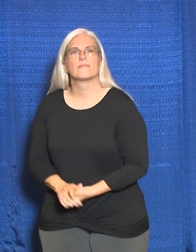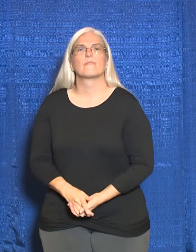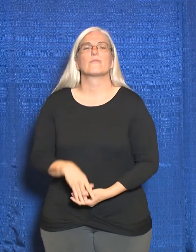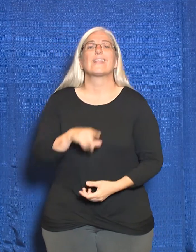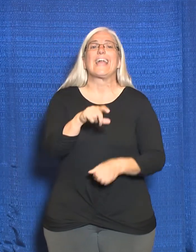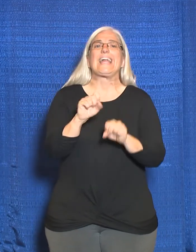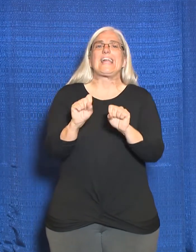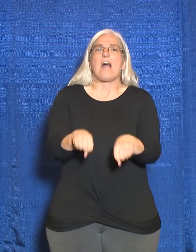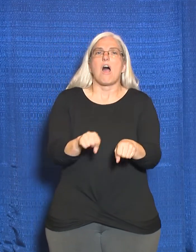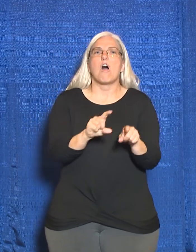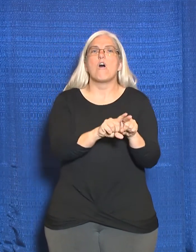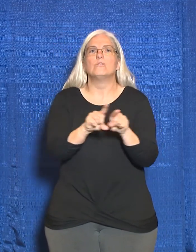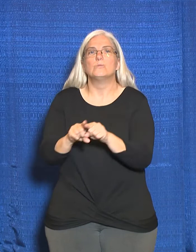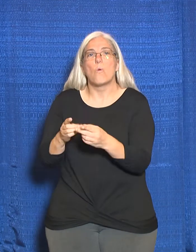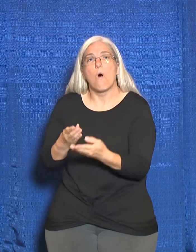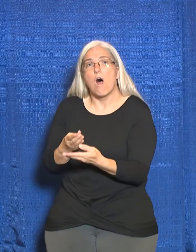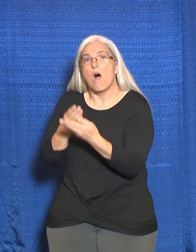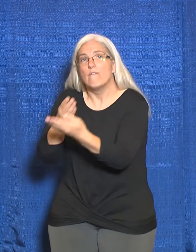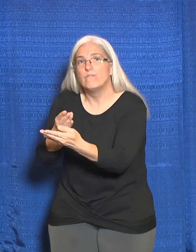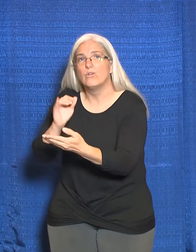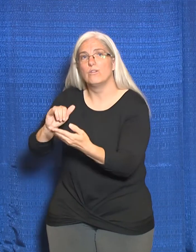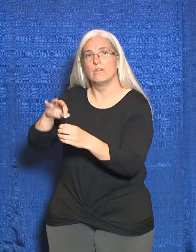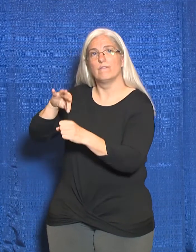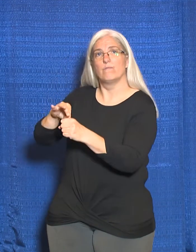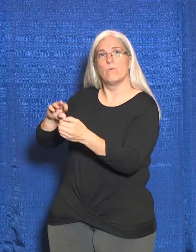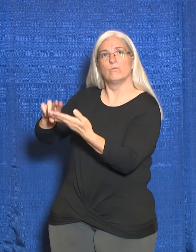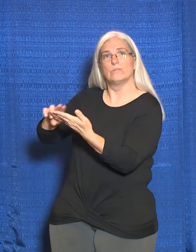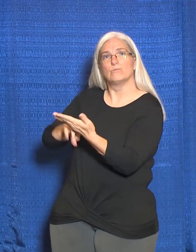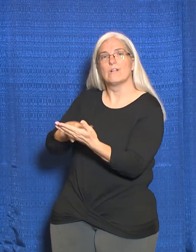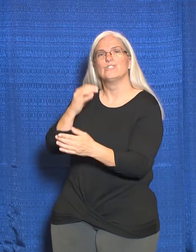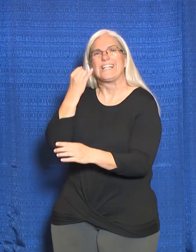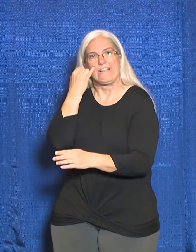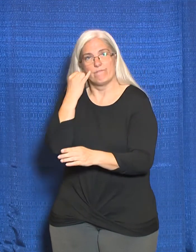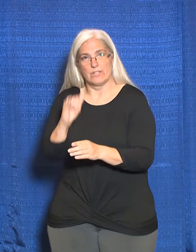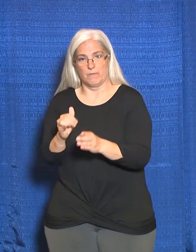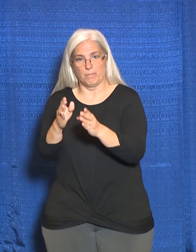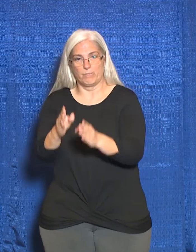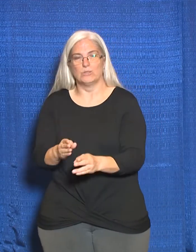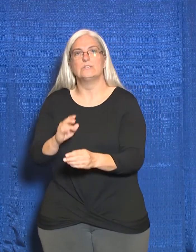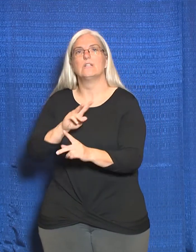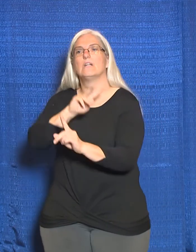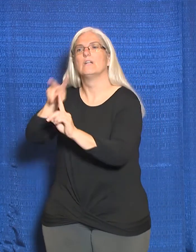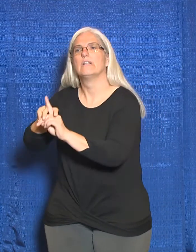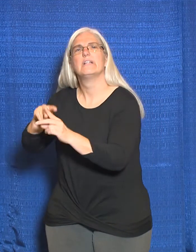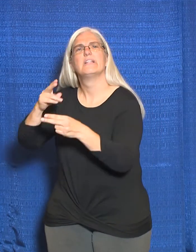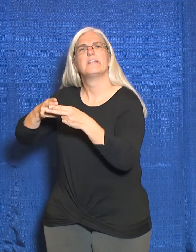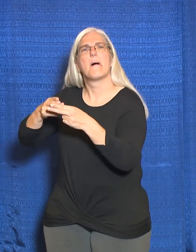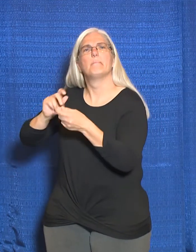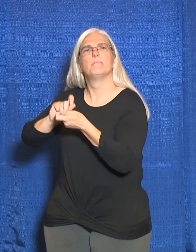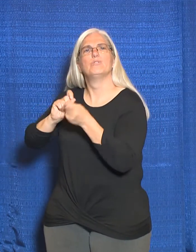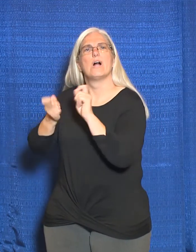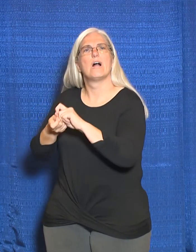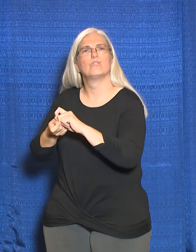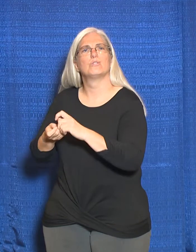You may also offer voter registration if a client applies for a name change.